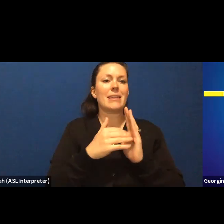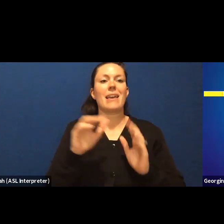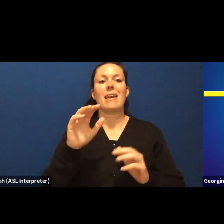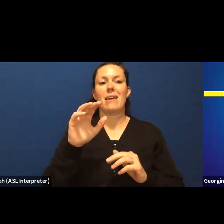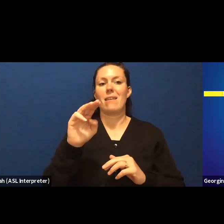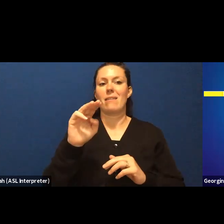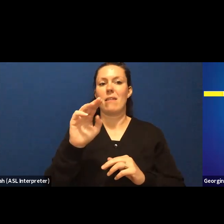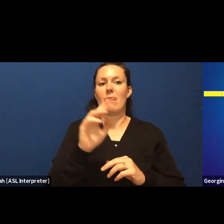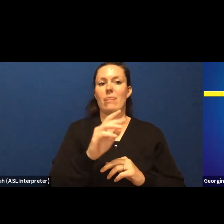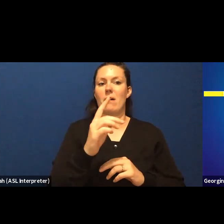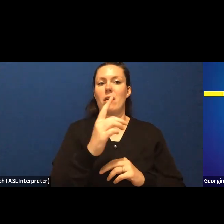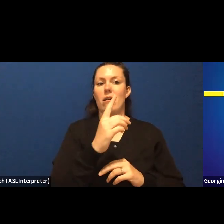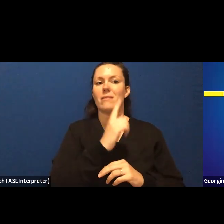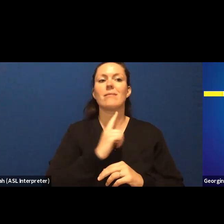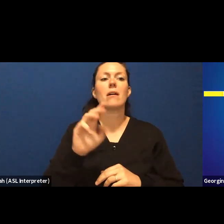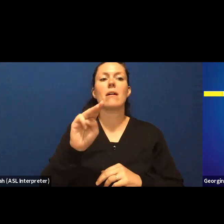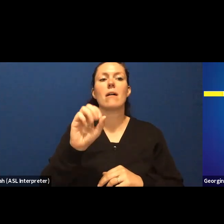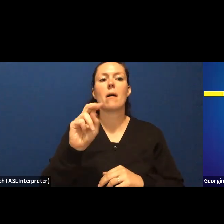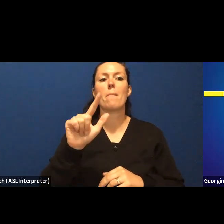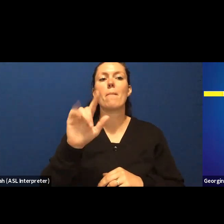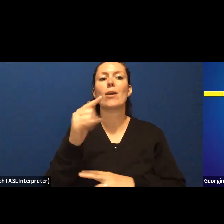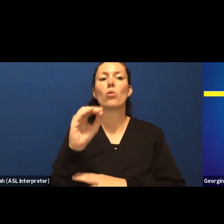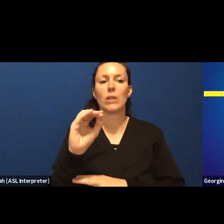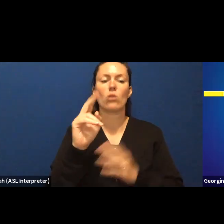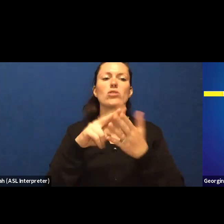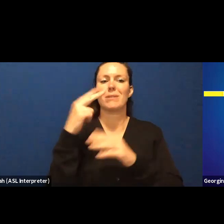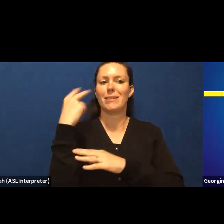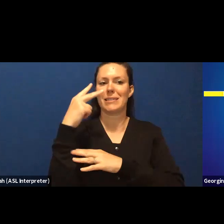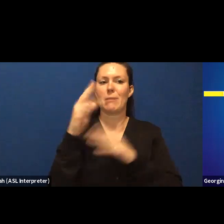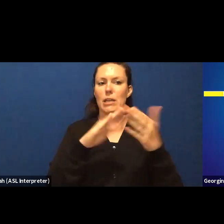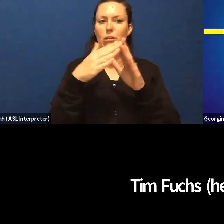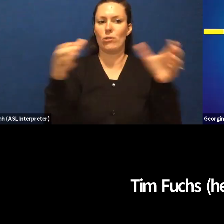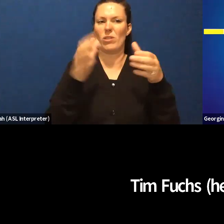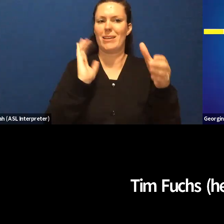that we have, the Latino and Hispanic community that we have locally.